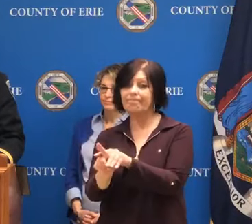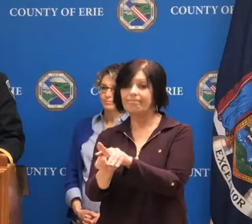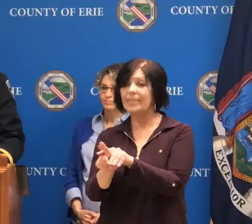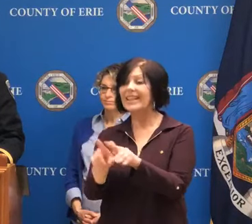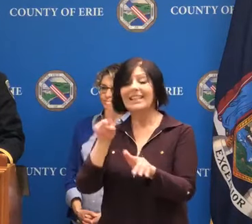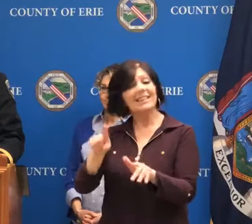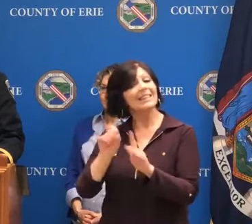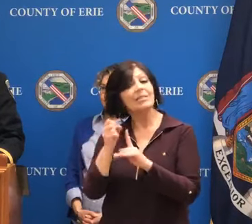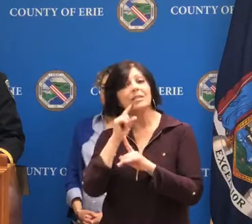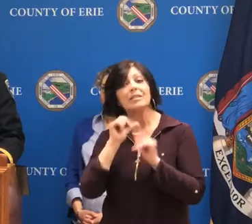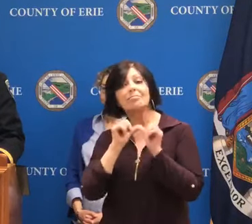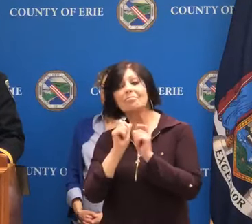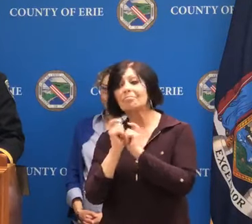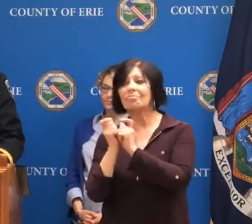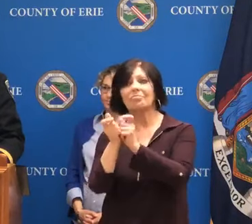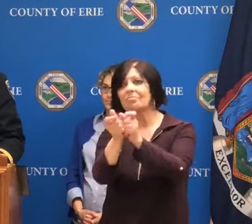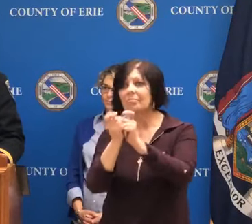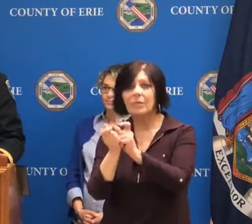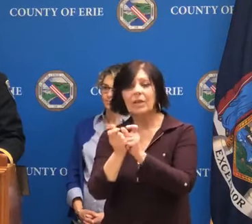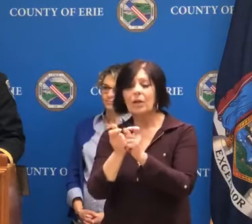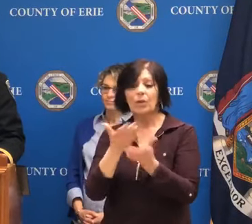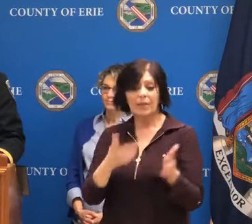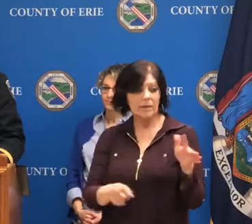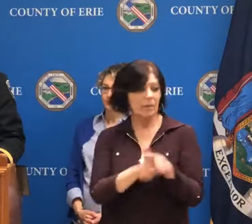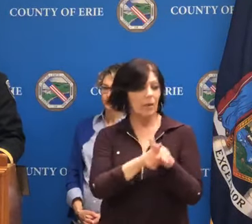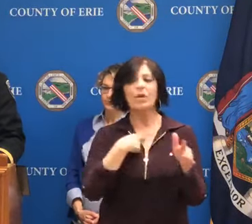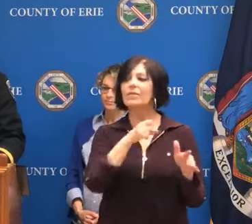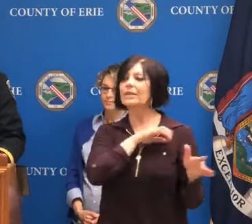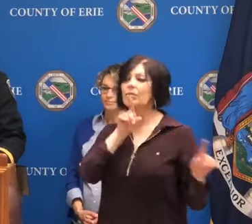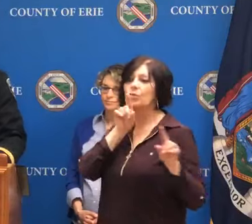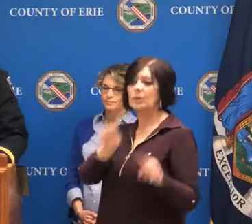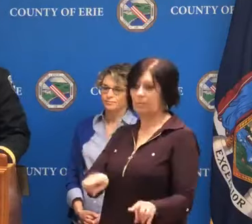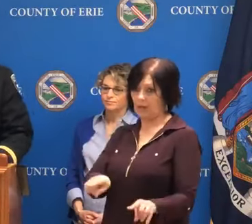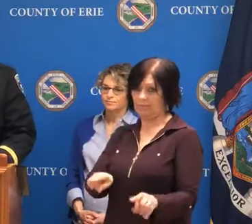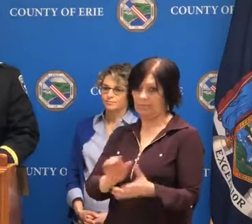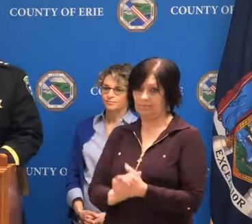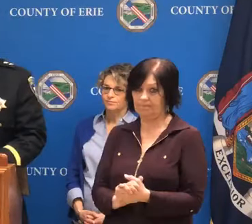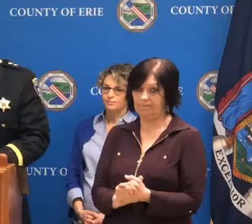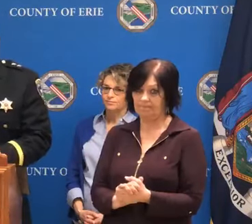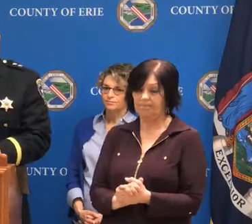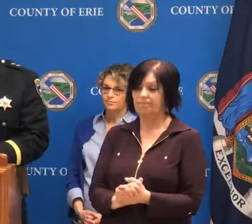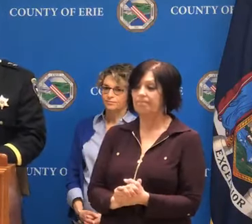fluid situation. When things come up, we have adequate staff in place to respond.